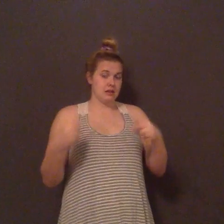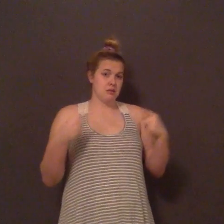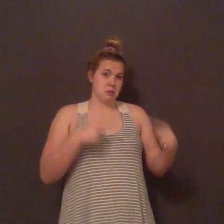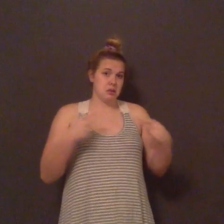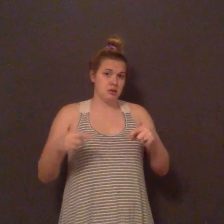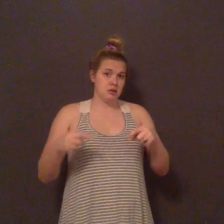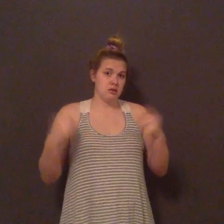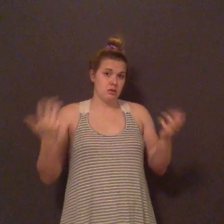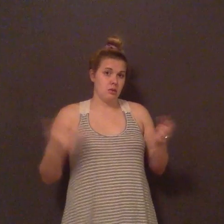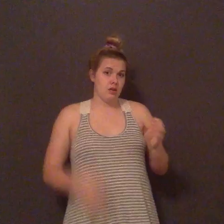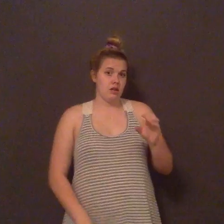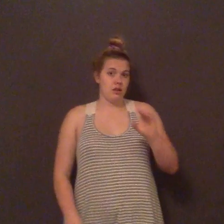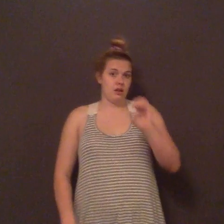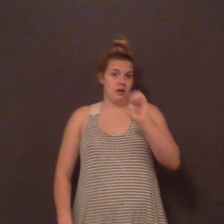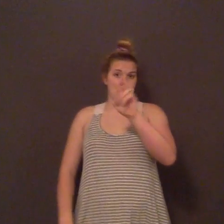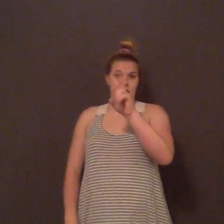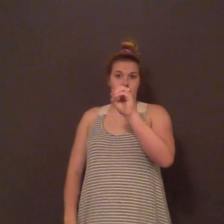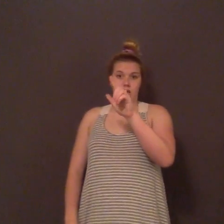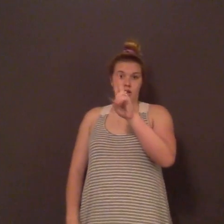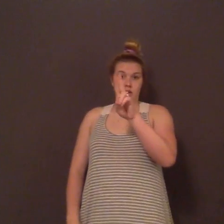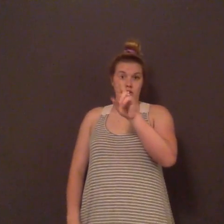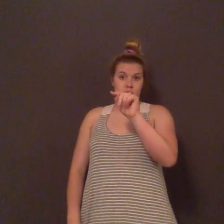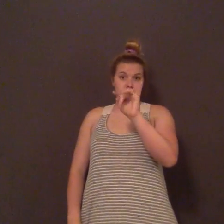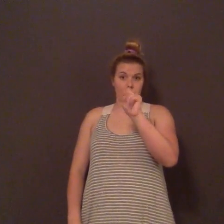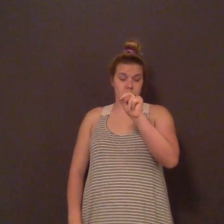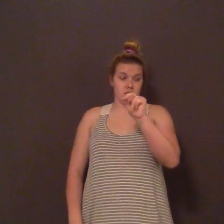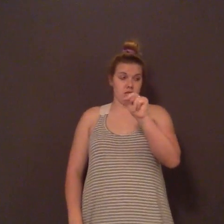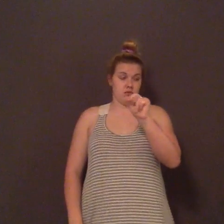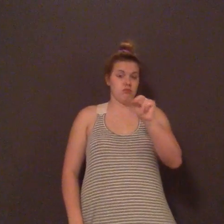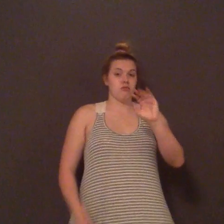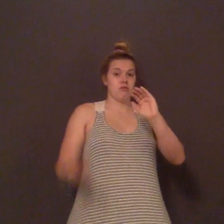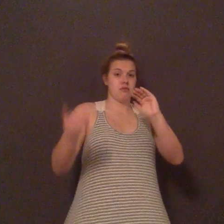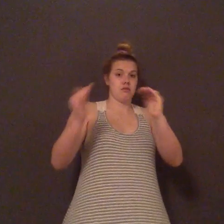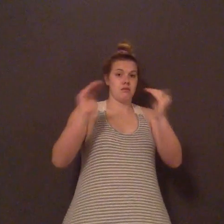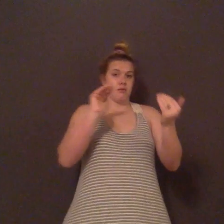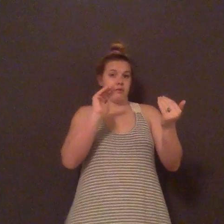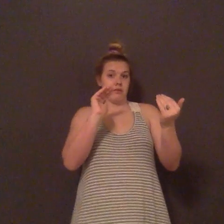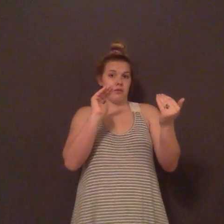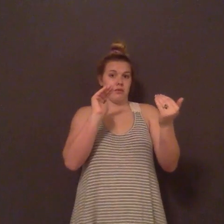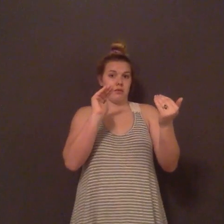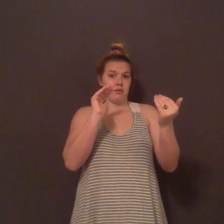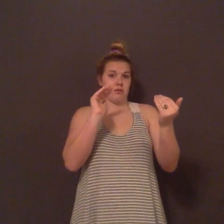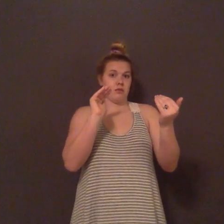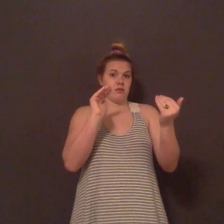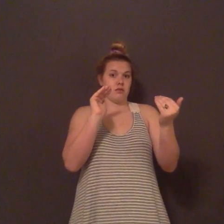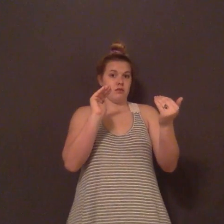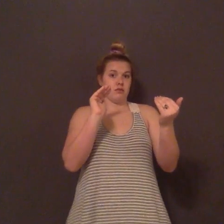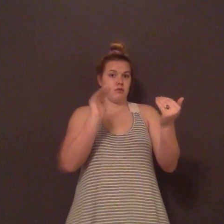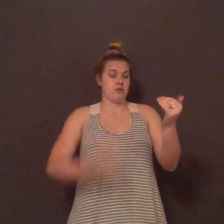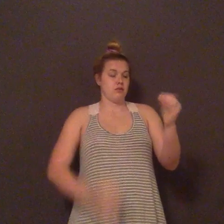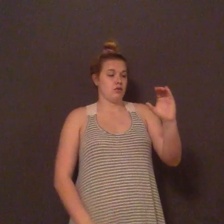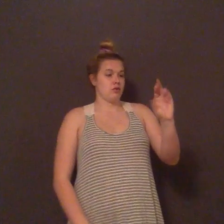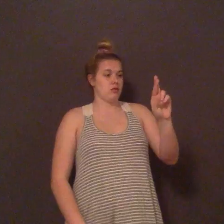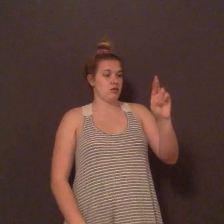versus creationism sound? Aha. Well, unless you've changed teams, I know what side you fall on. We'll note it on the calendar